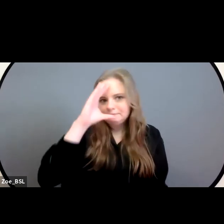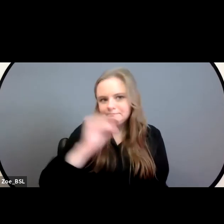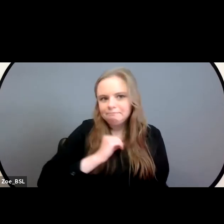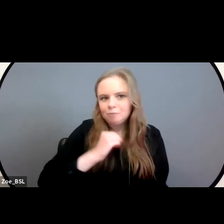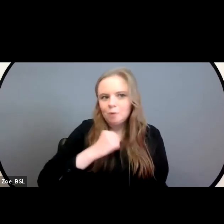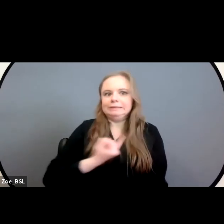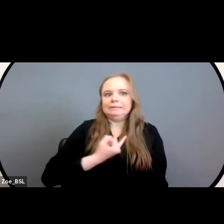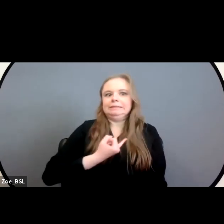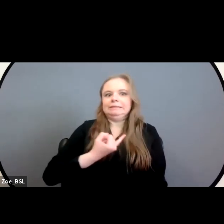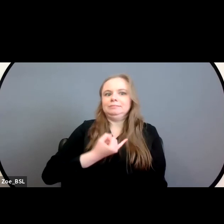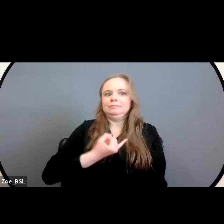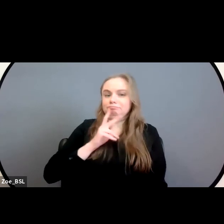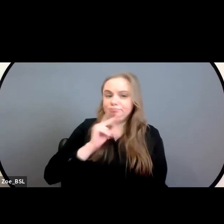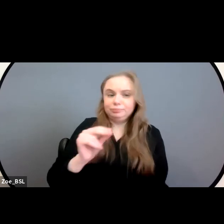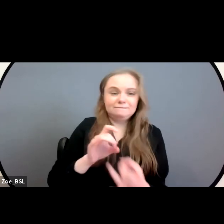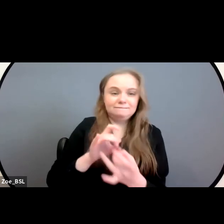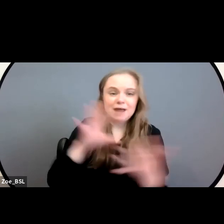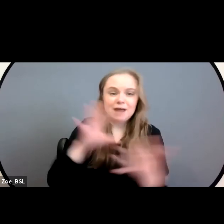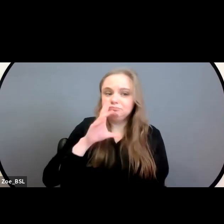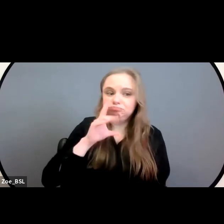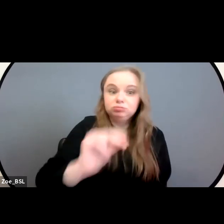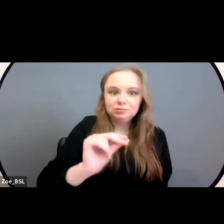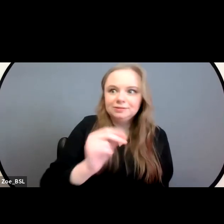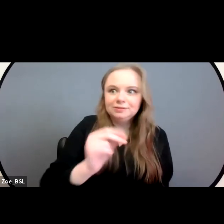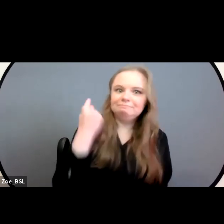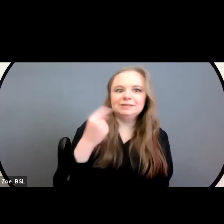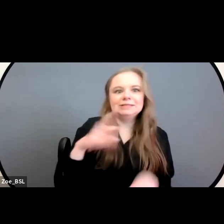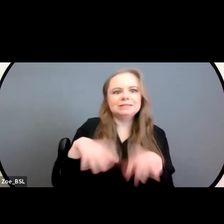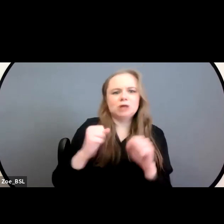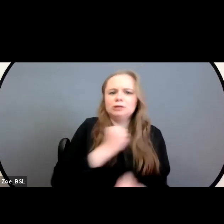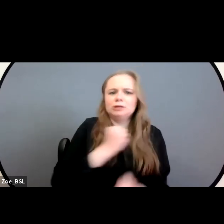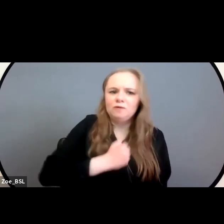way too fast at the beginning of this this webinar.